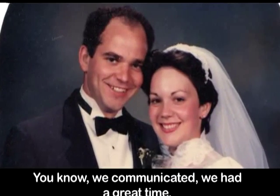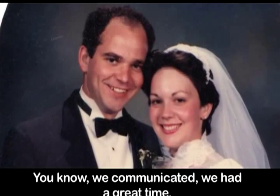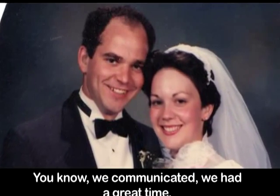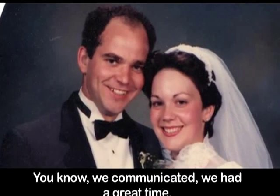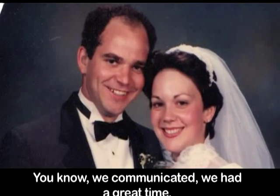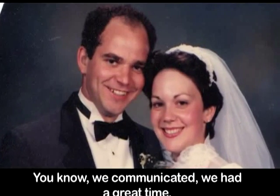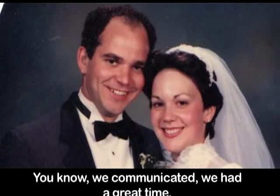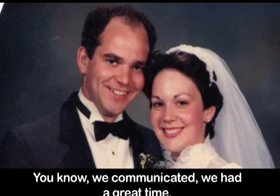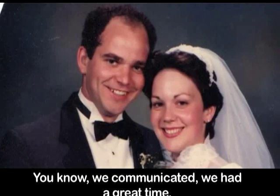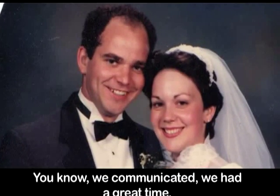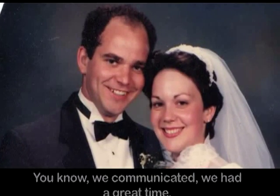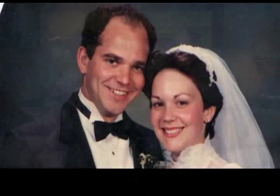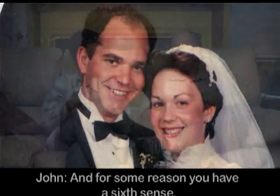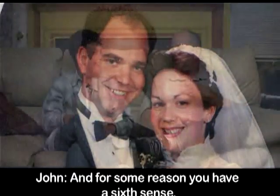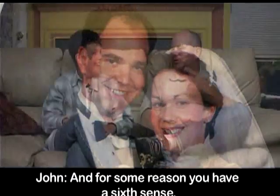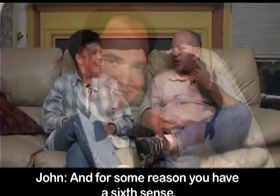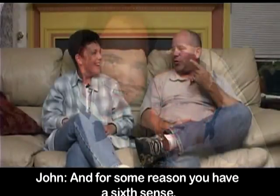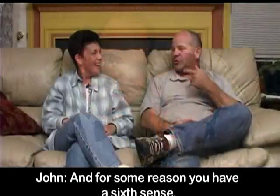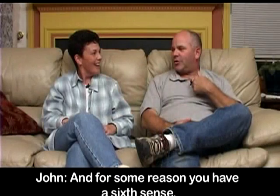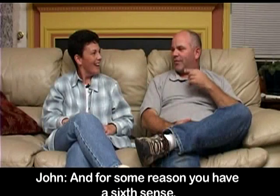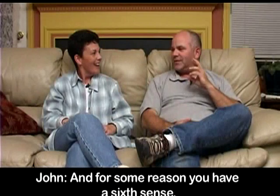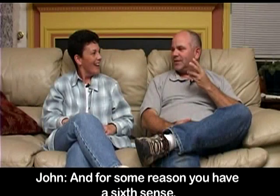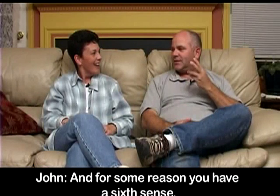we had a great time. Yeah, for WWT.